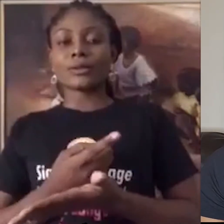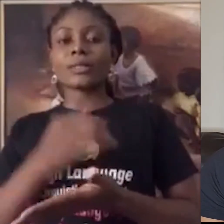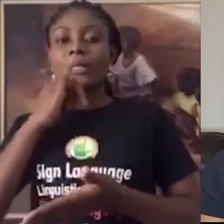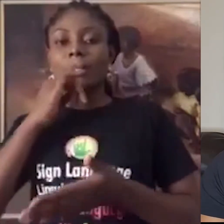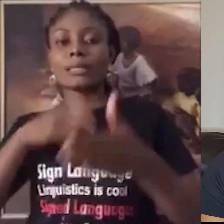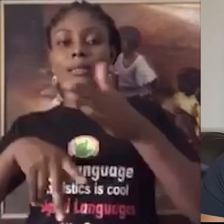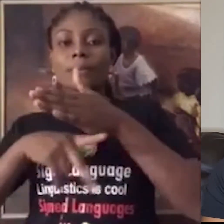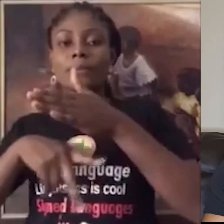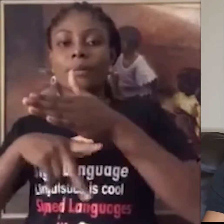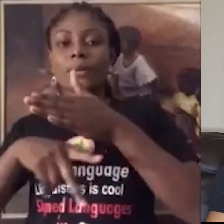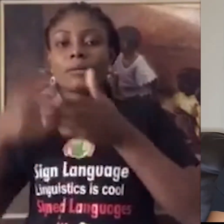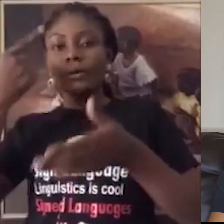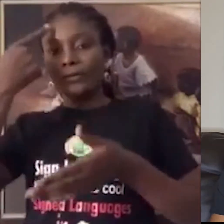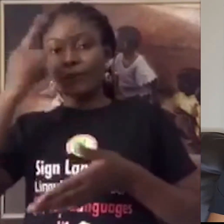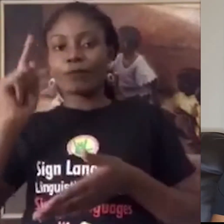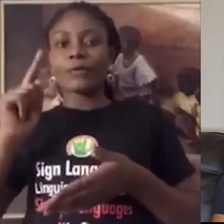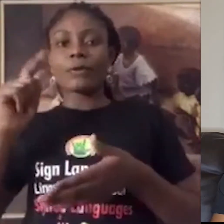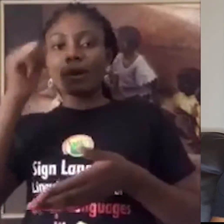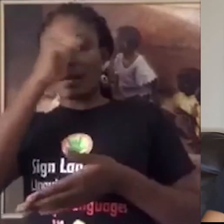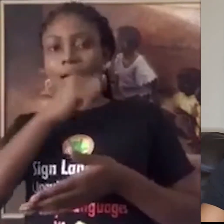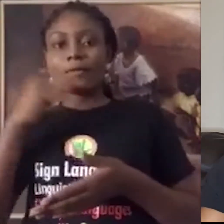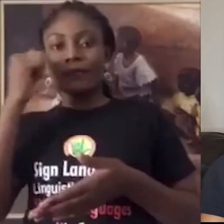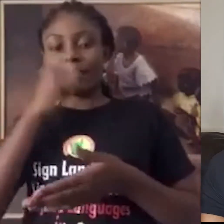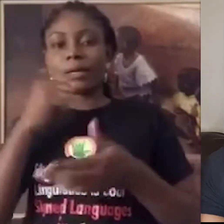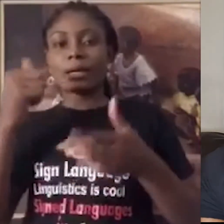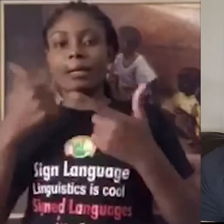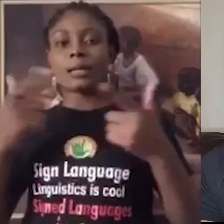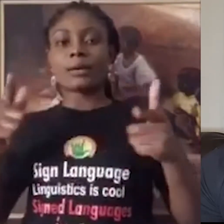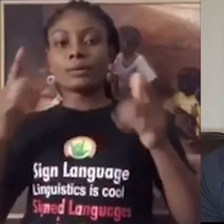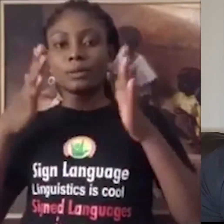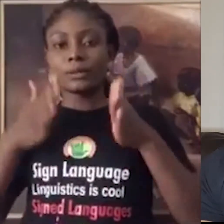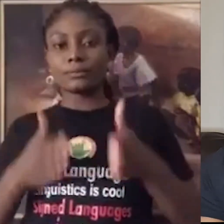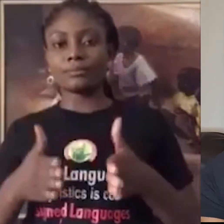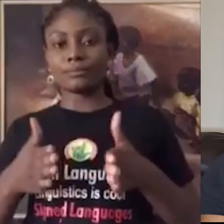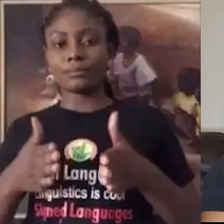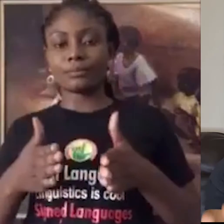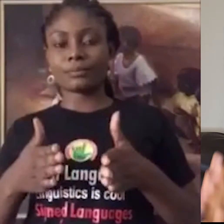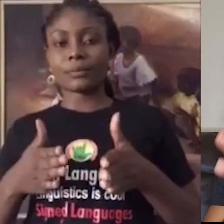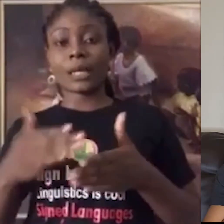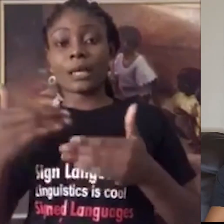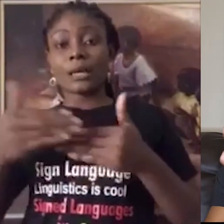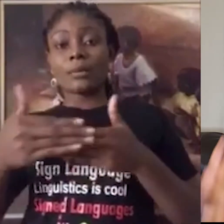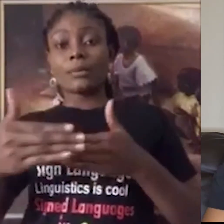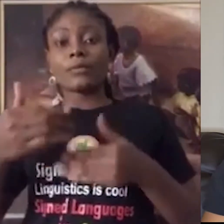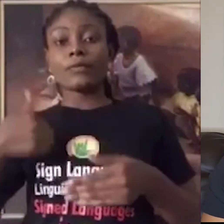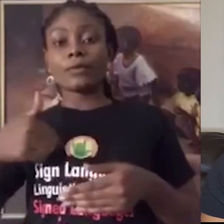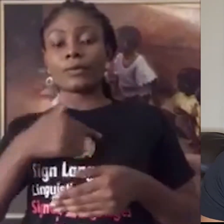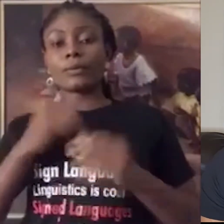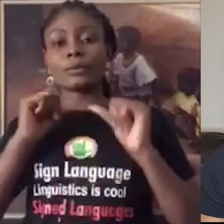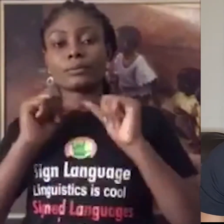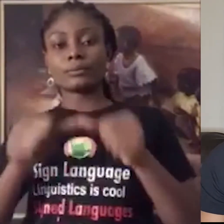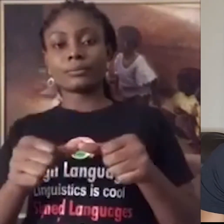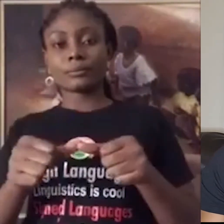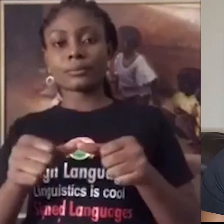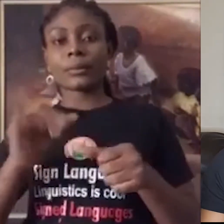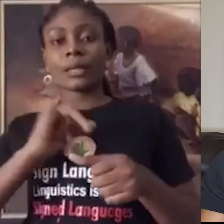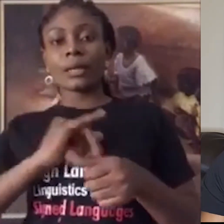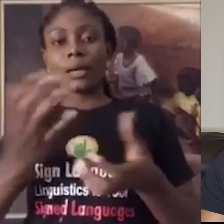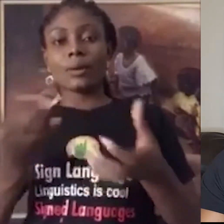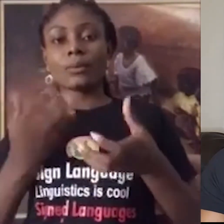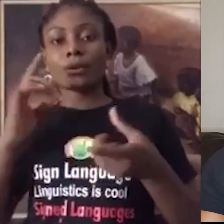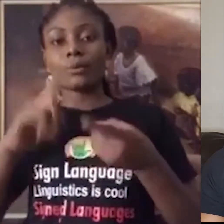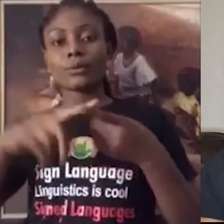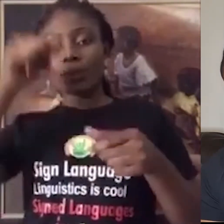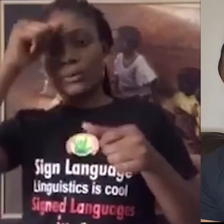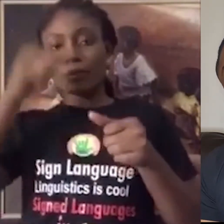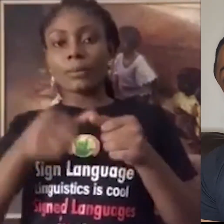is meant primarily for African linguists. All right, so before we go ahead in today's discussion, I want